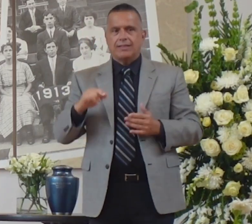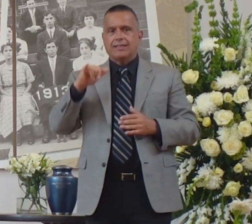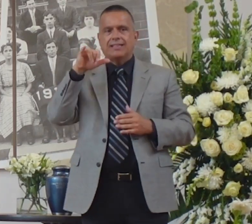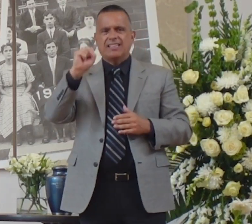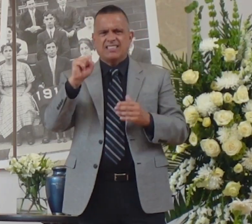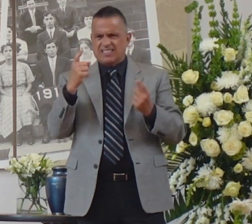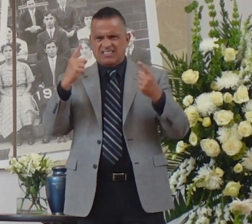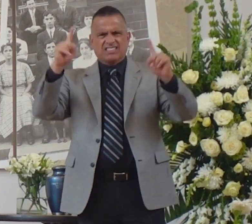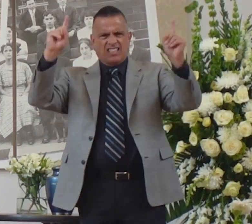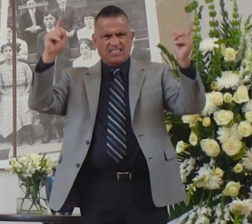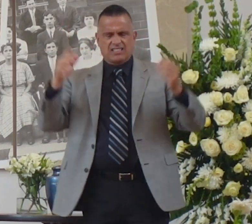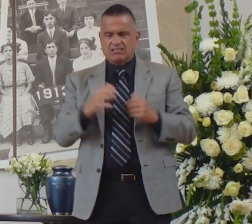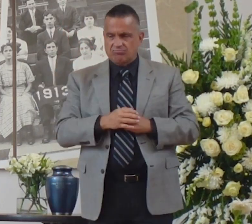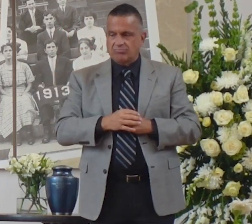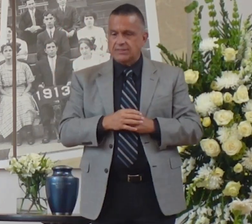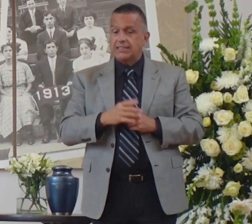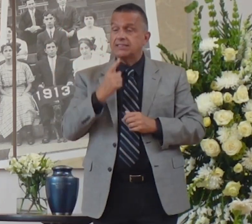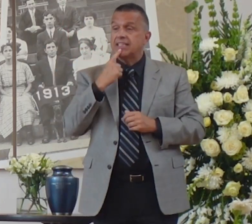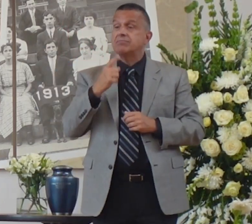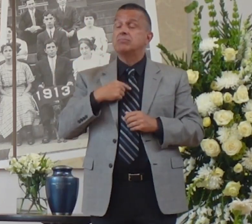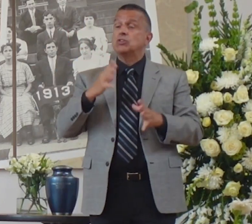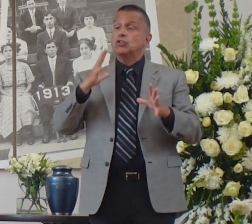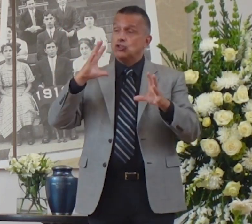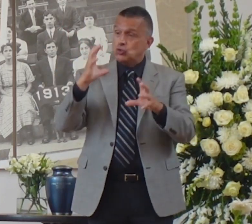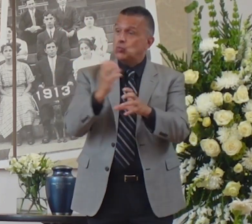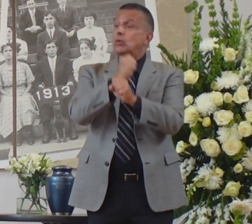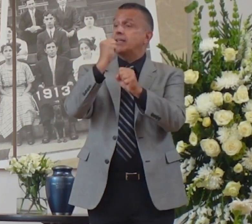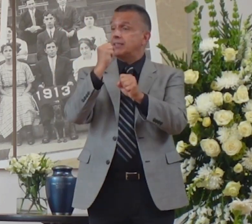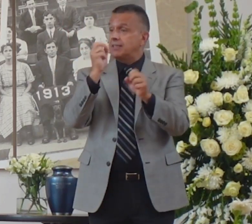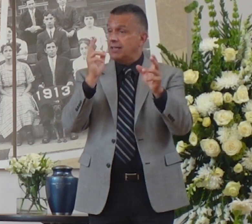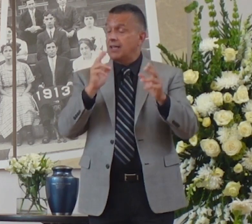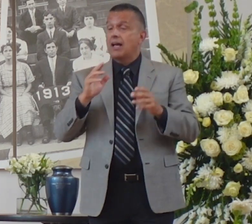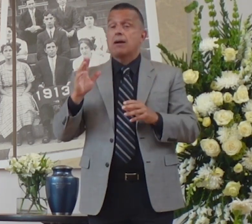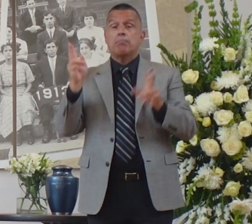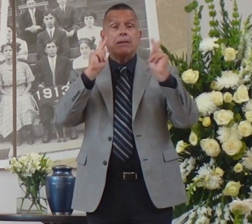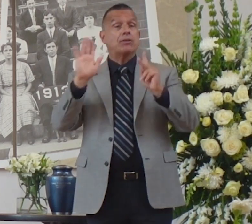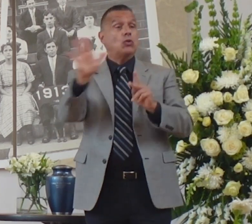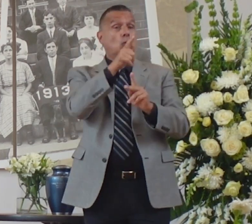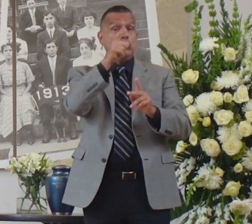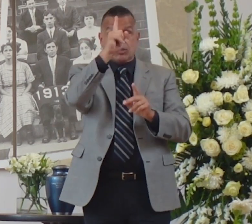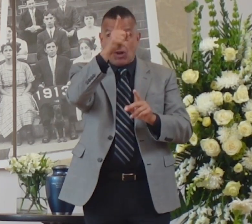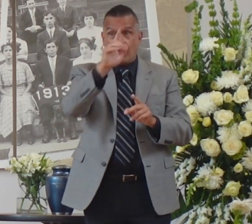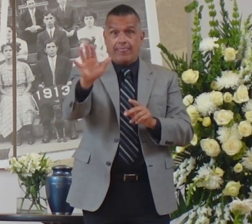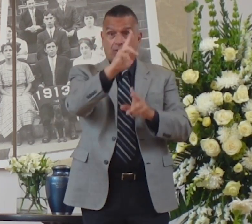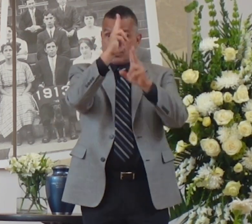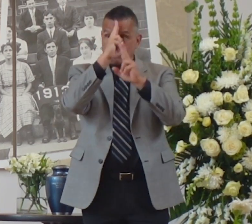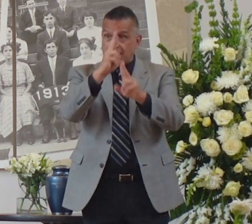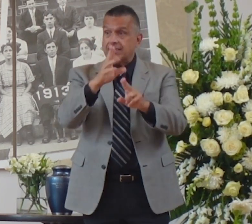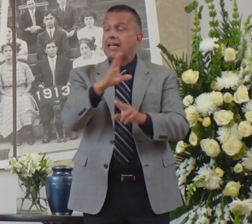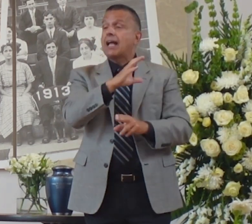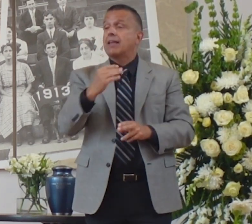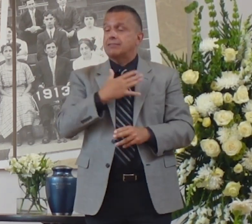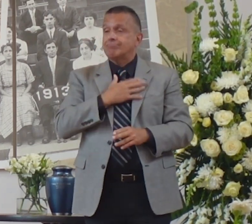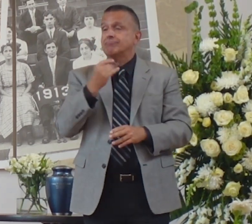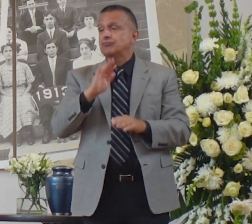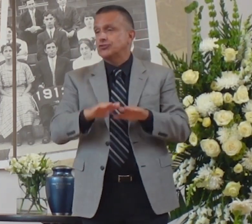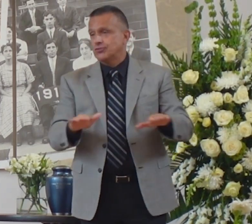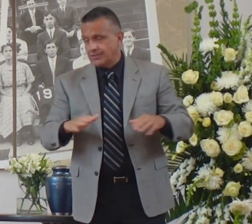much, to win the respect of intelligent people and the affection of children, to earn